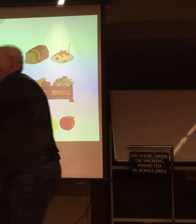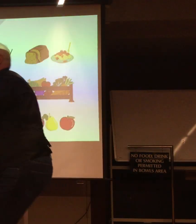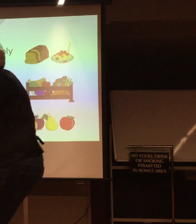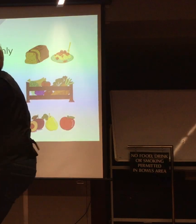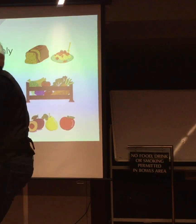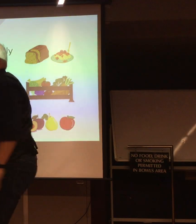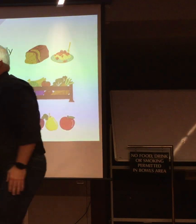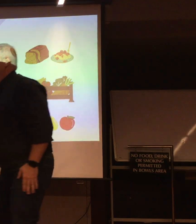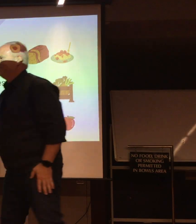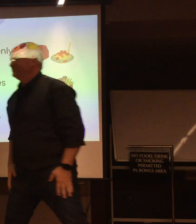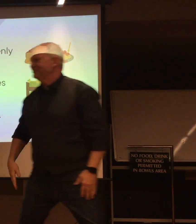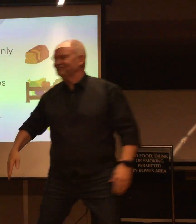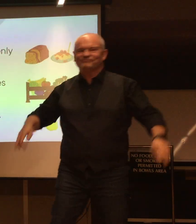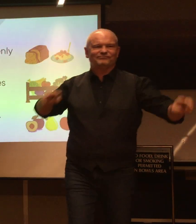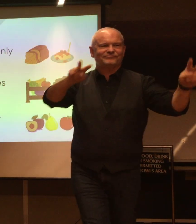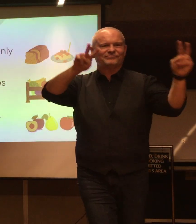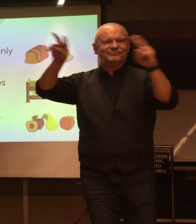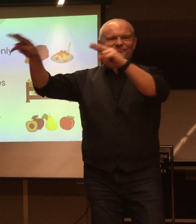Sorry.